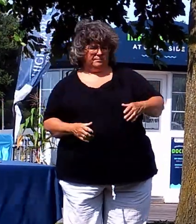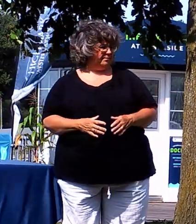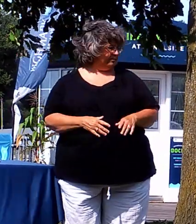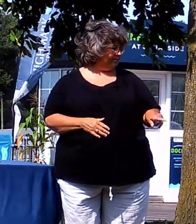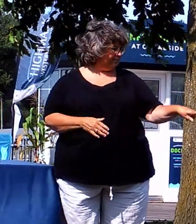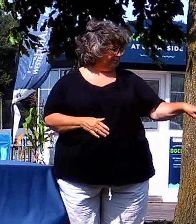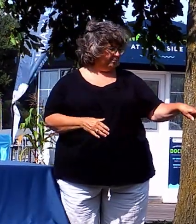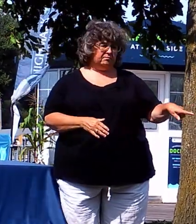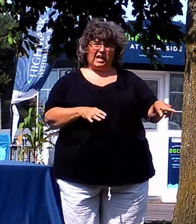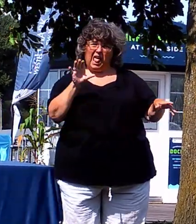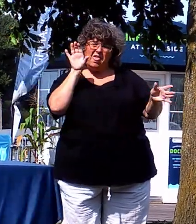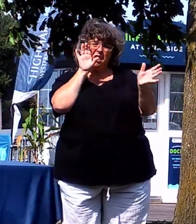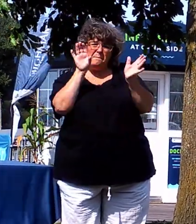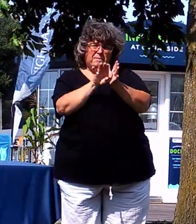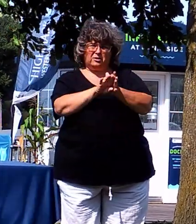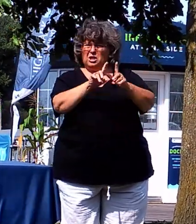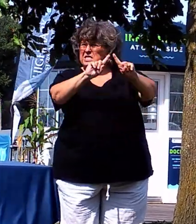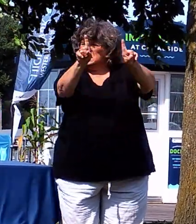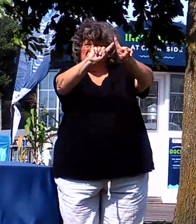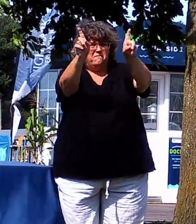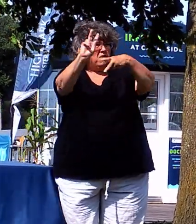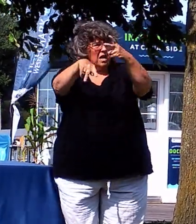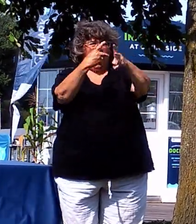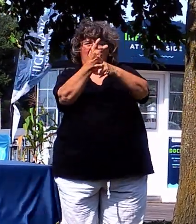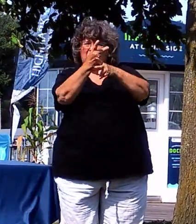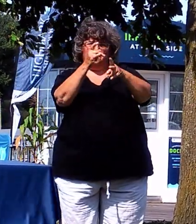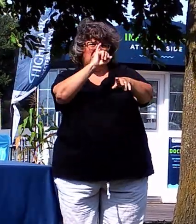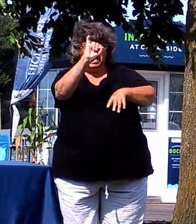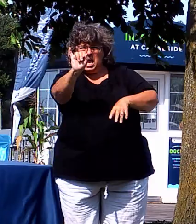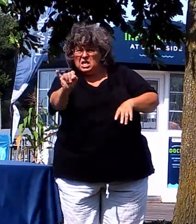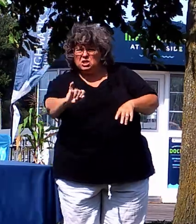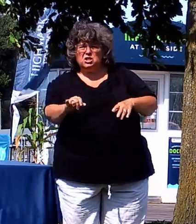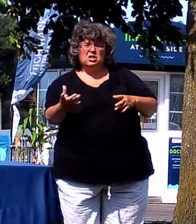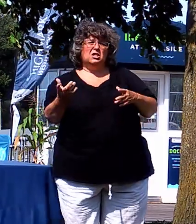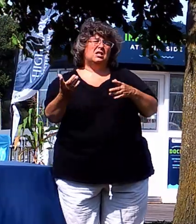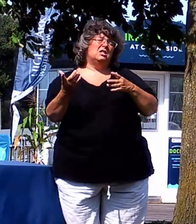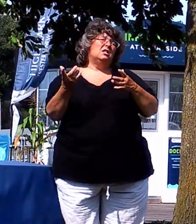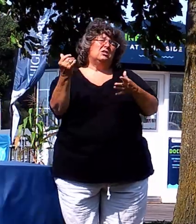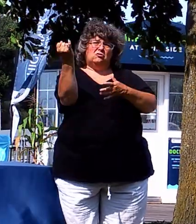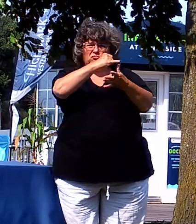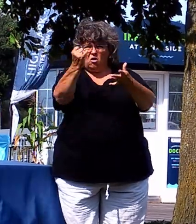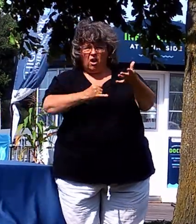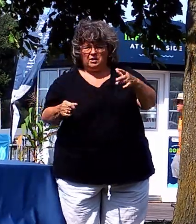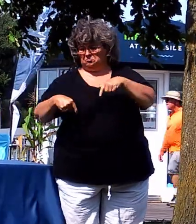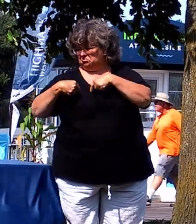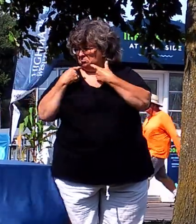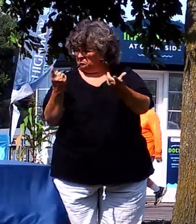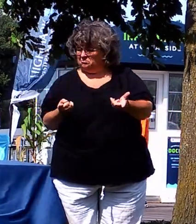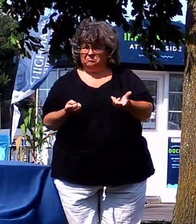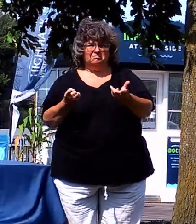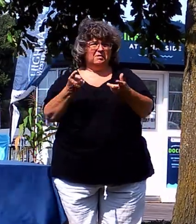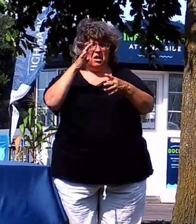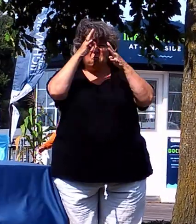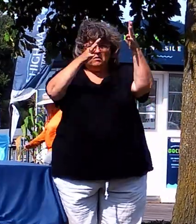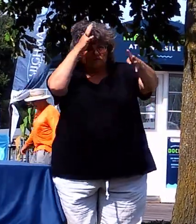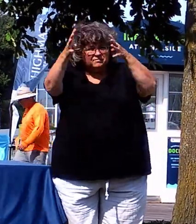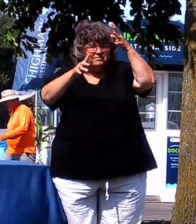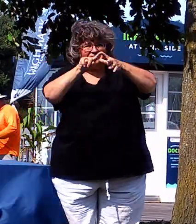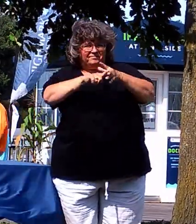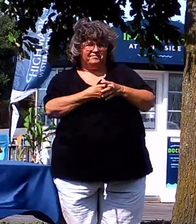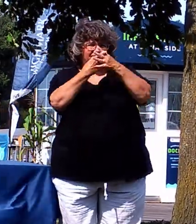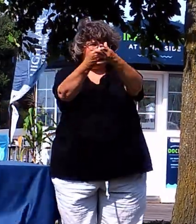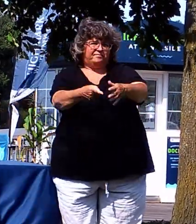on the right, all the different types of ish drawings that Ramon has been drawing now since his creativity has opened up.